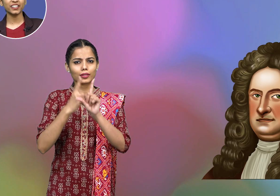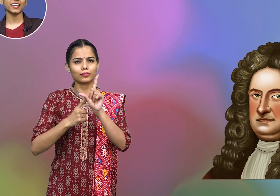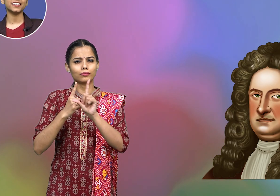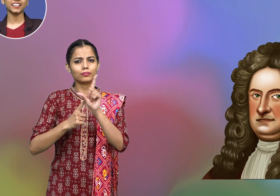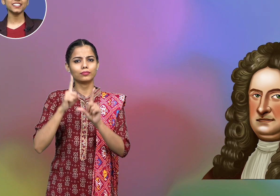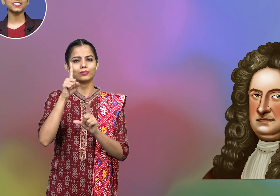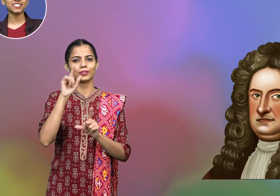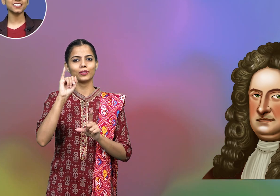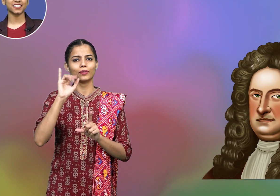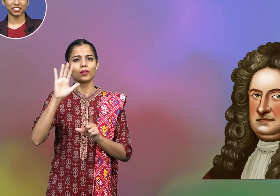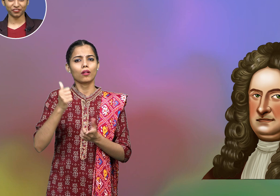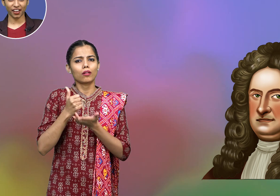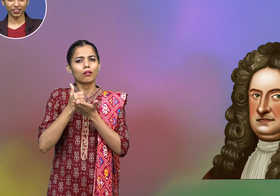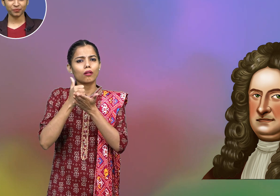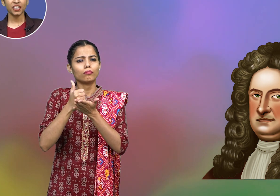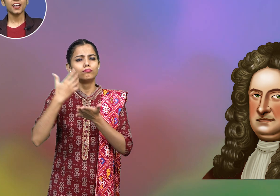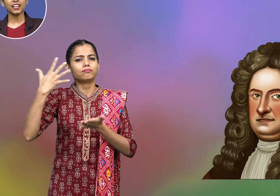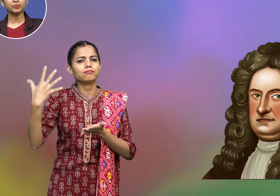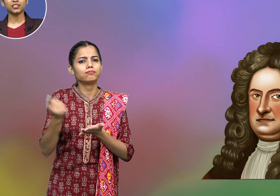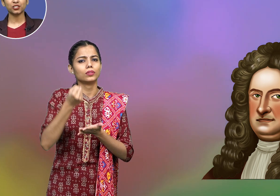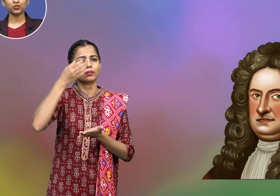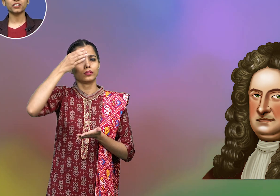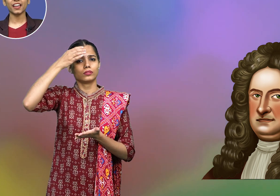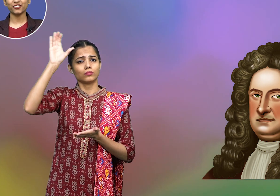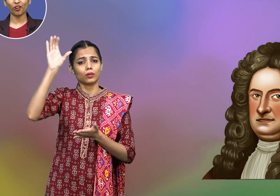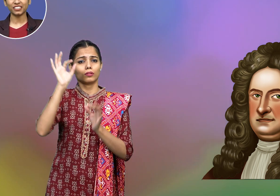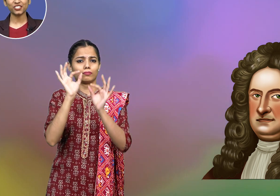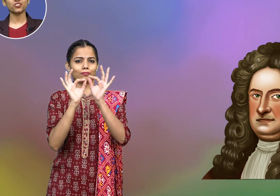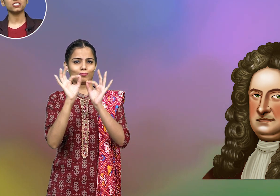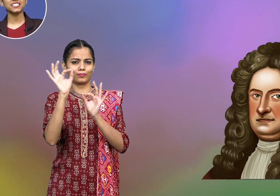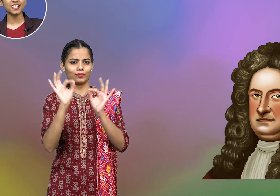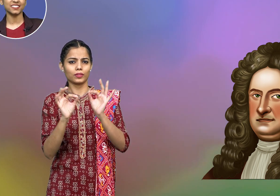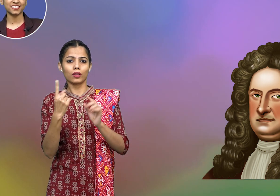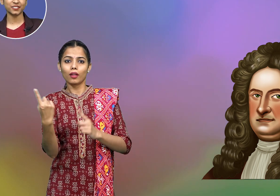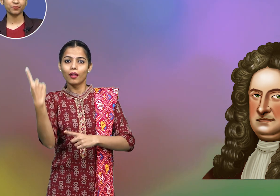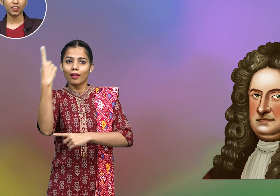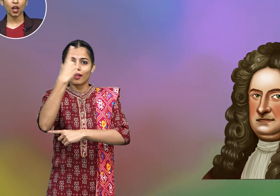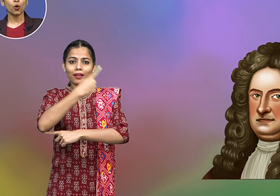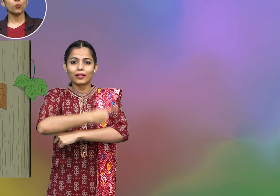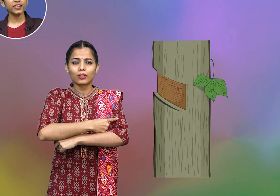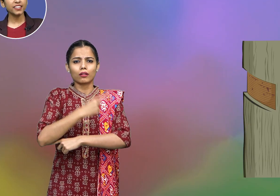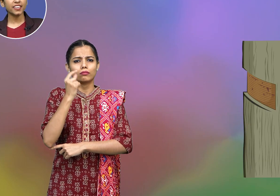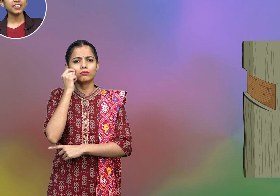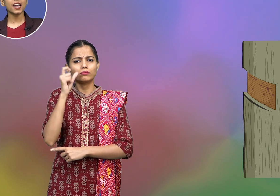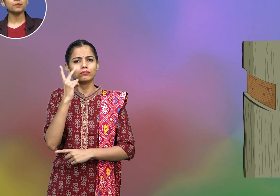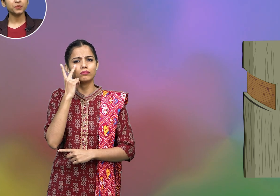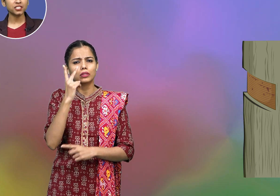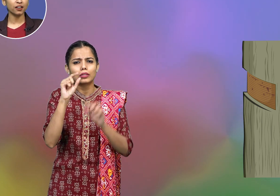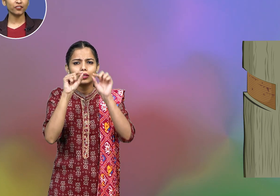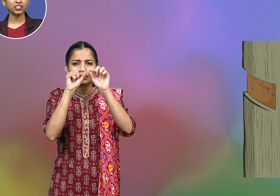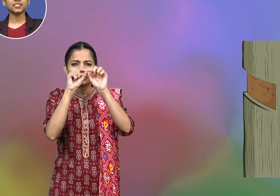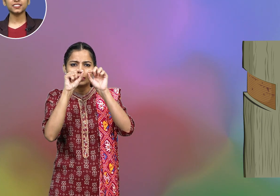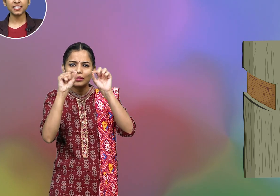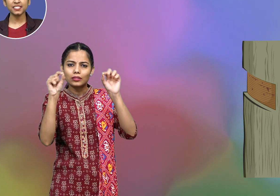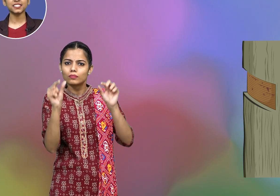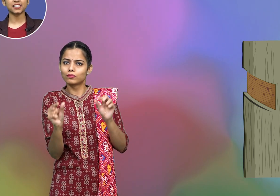Robert Hooke in the year 1665 helped us to get knowledge on cells. One day he